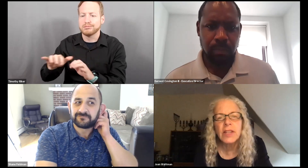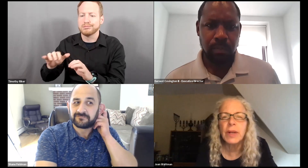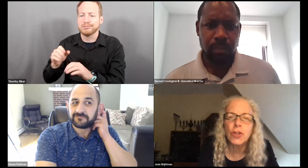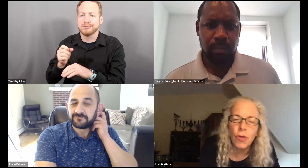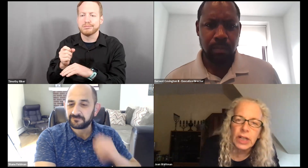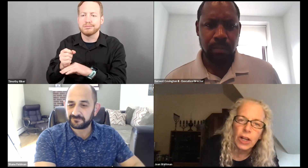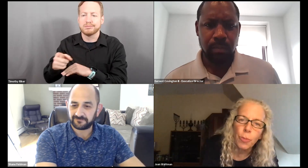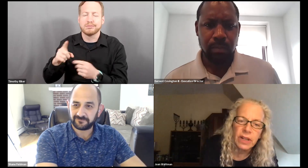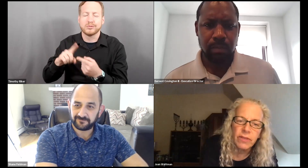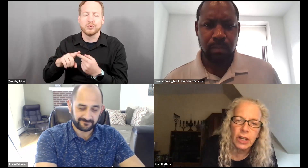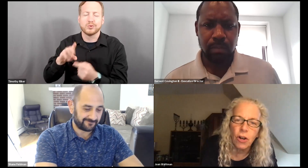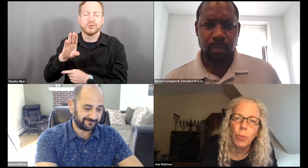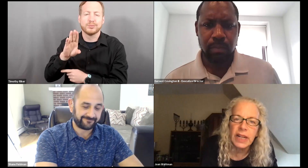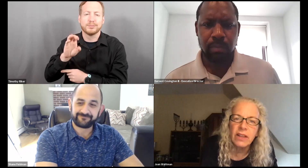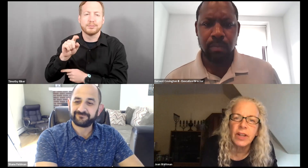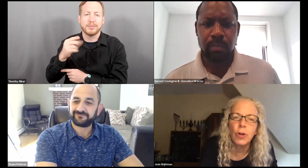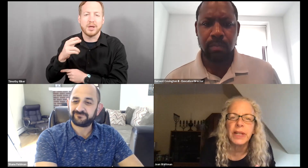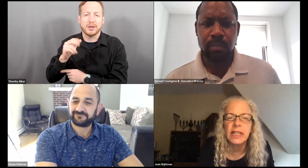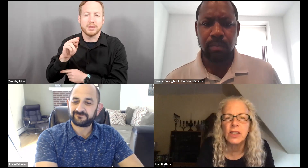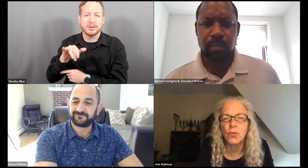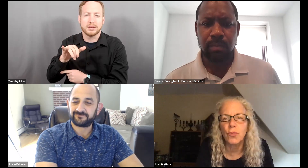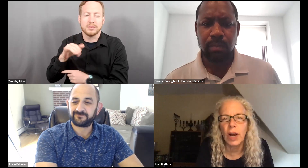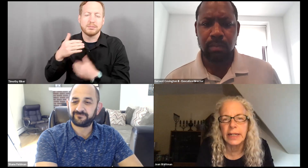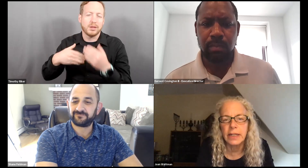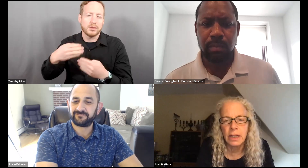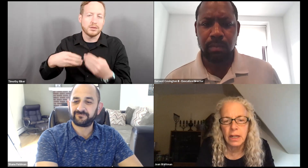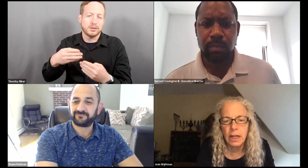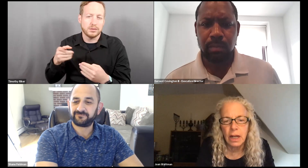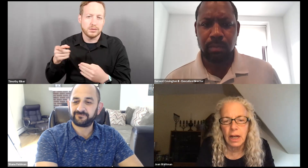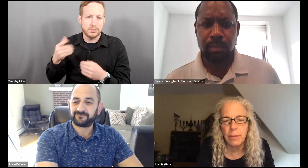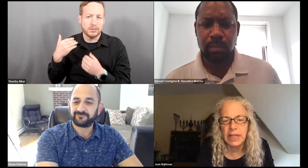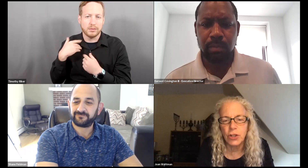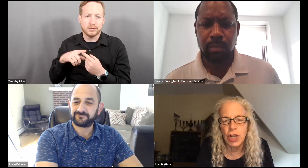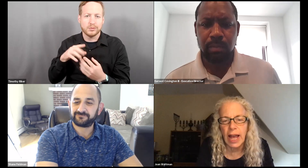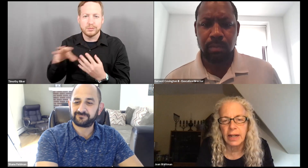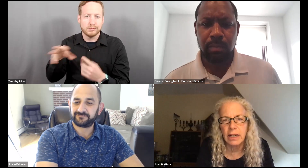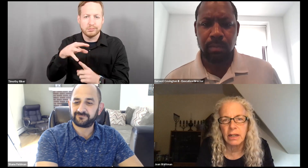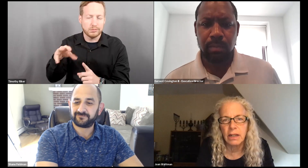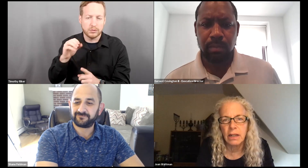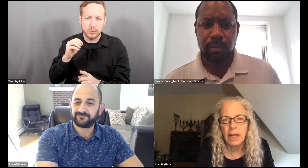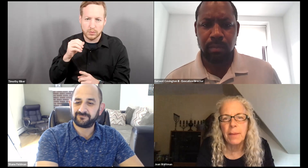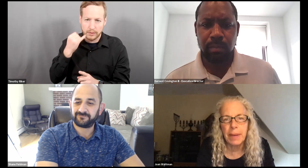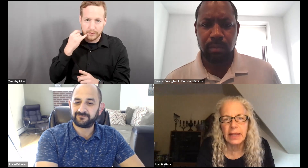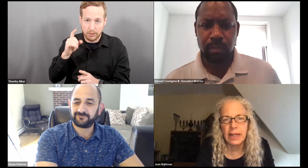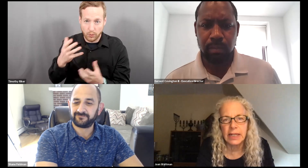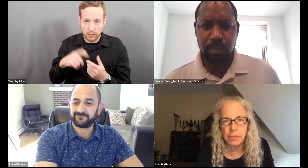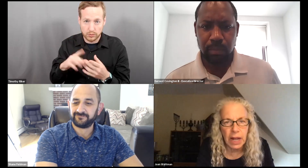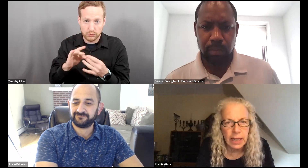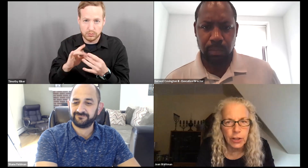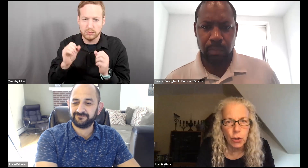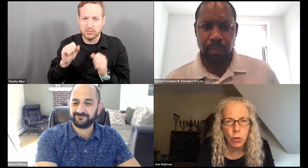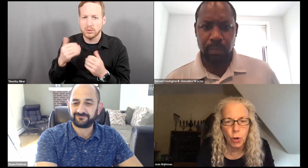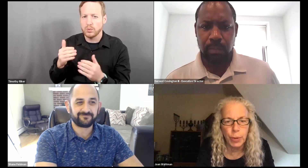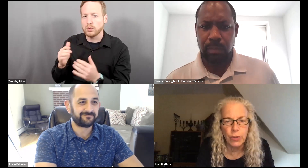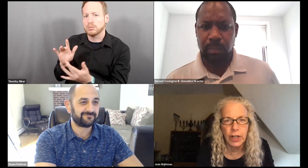If somebody's struggling opening their video, please write in the chat, and Bethany can